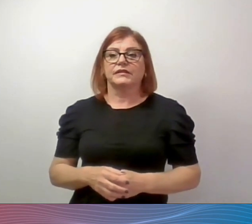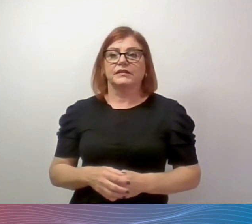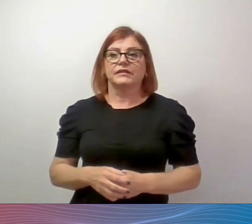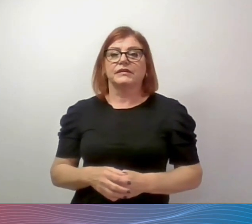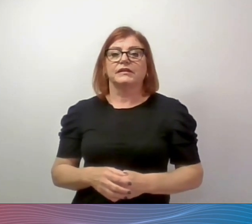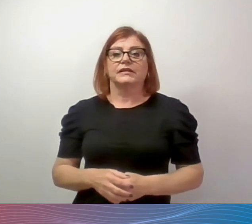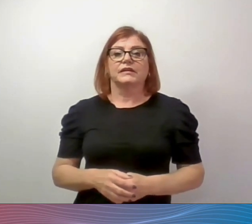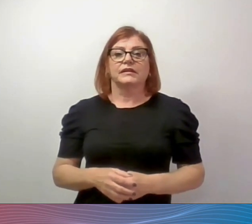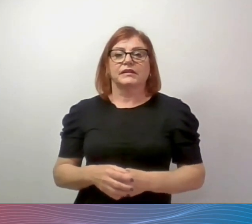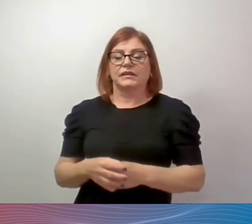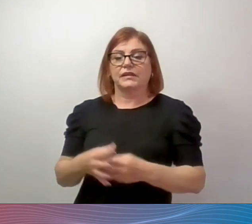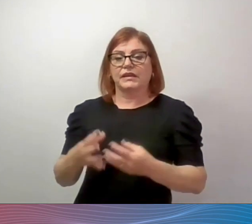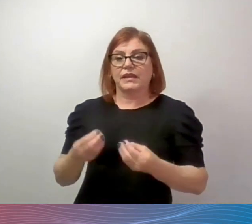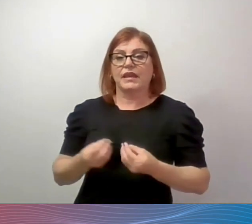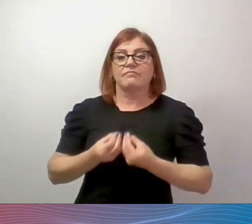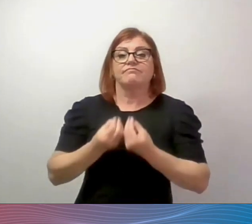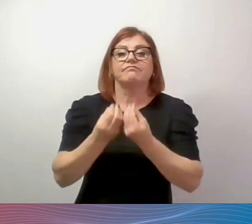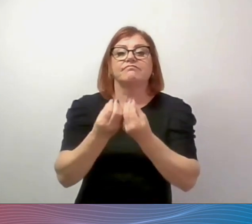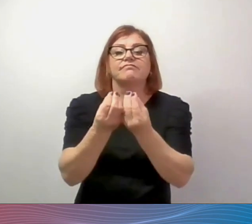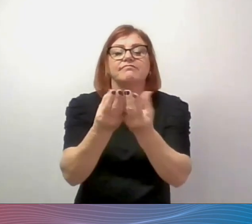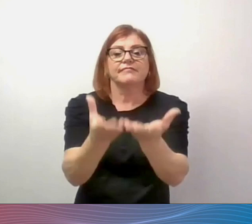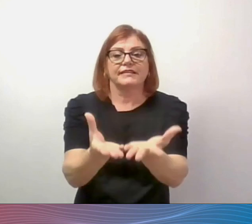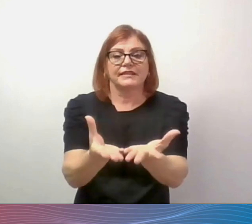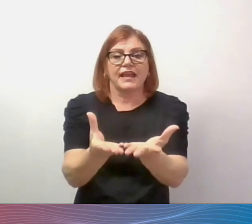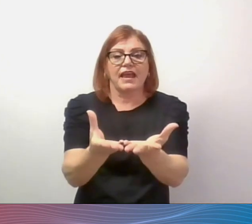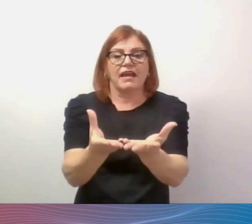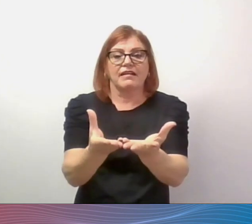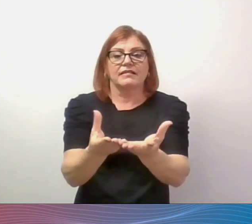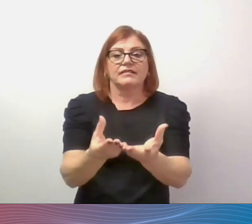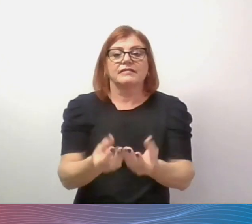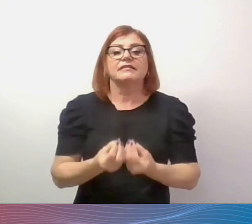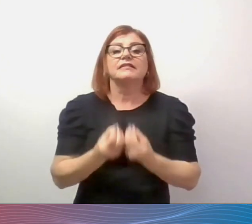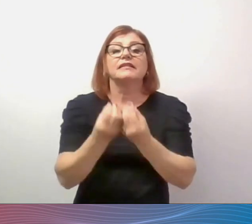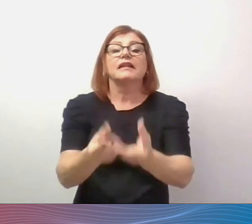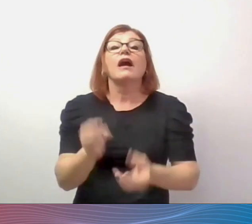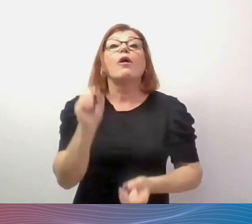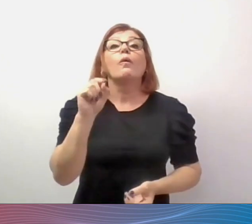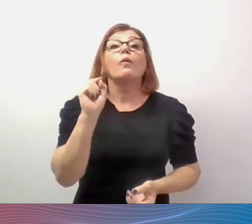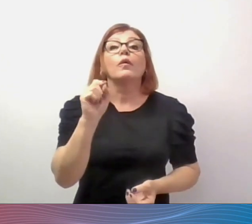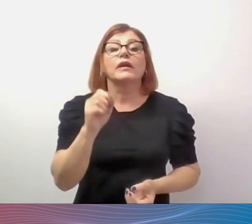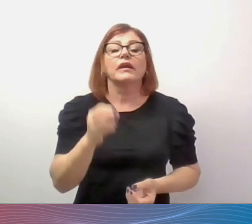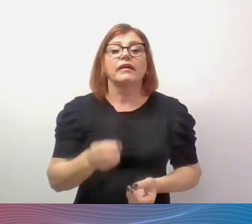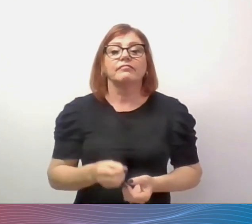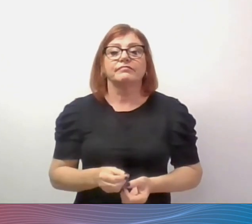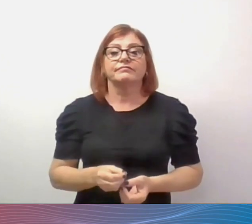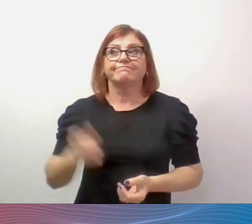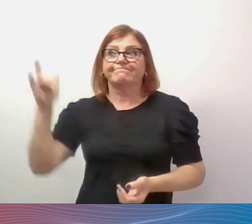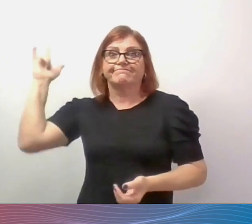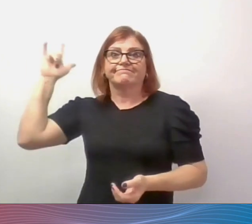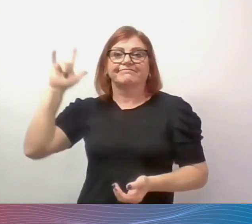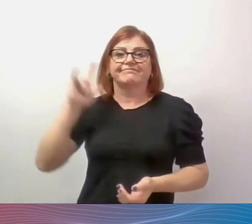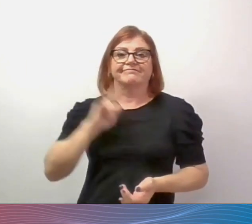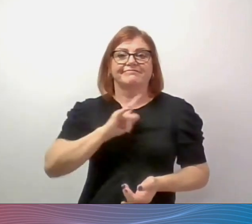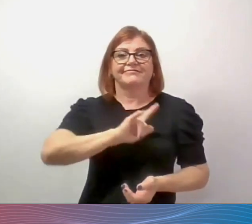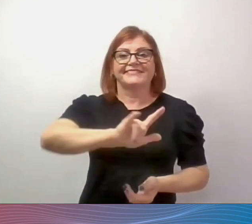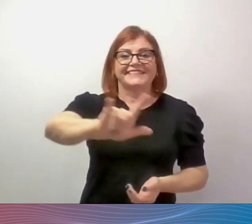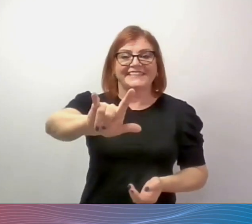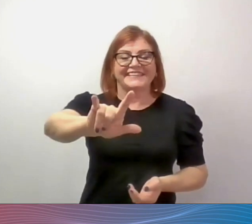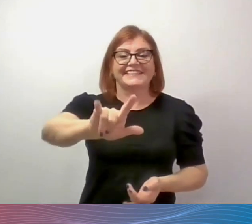can give to others, he himself inside of us. Então a igreja só vai conseguir, irmão, ser edificada com esse amor.